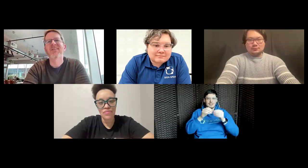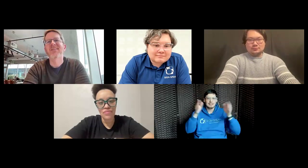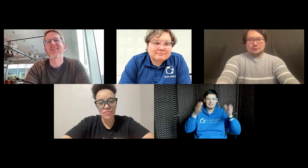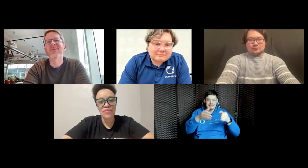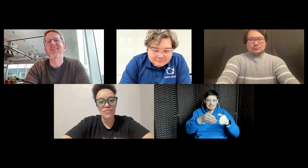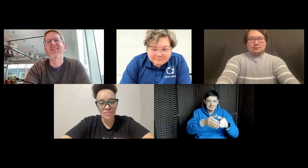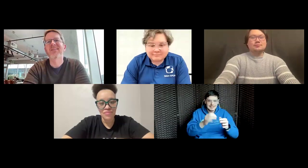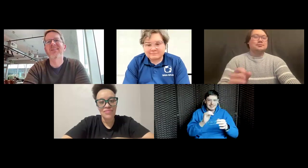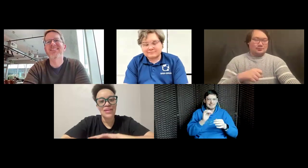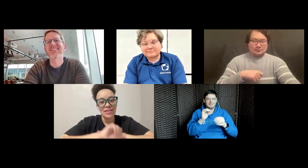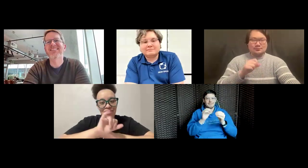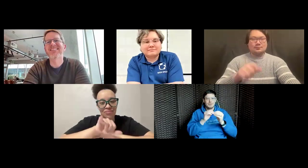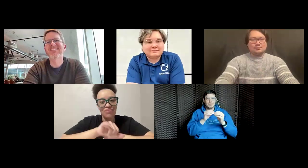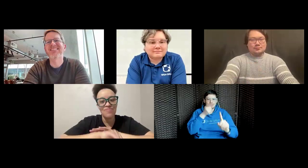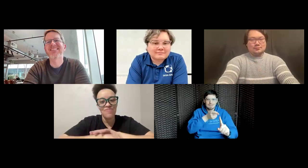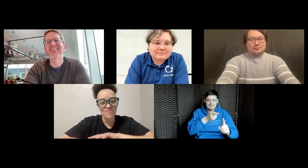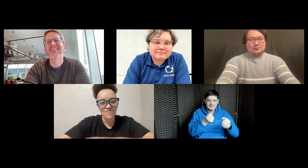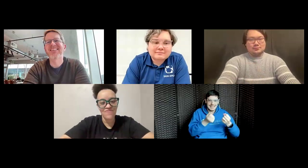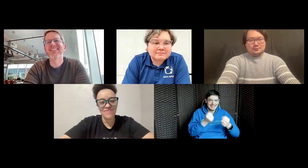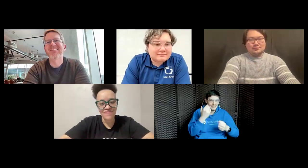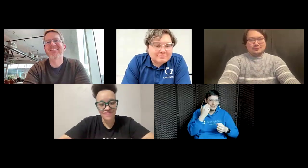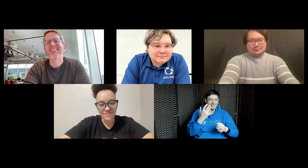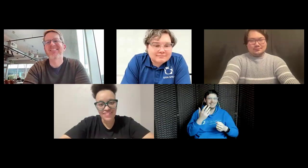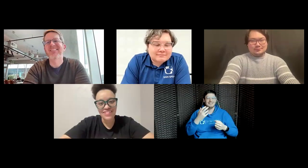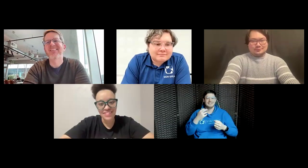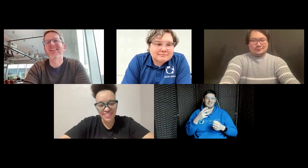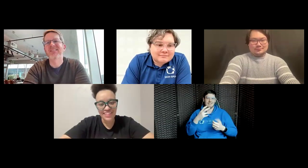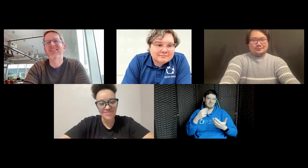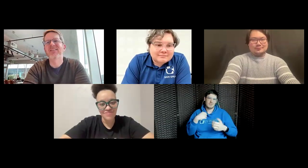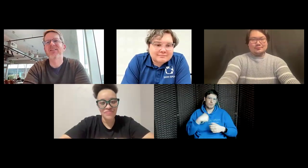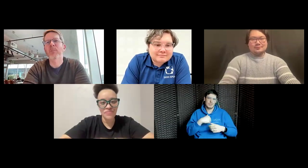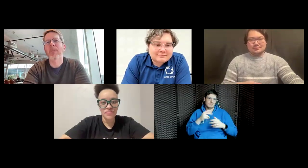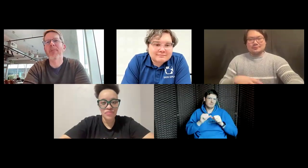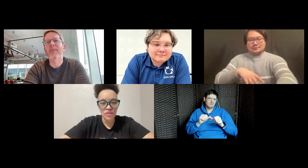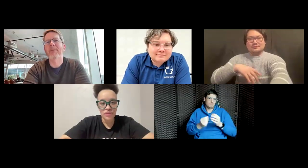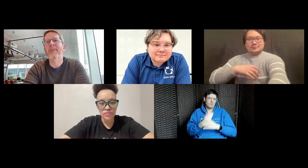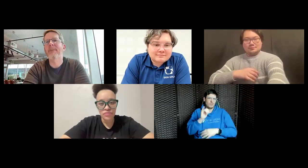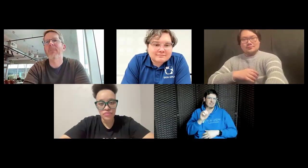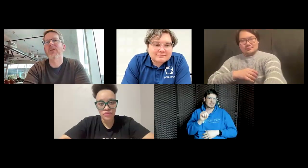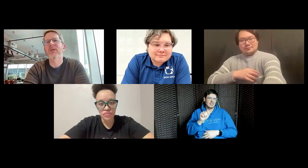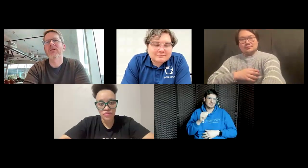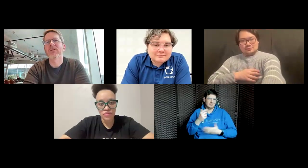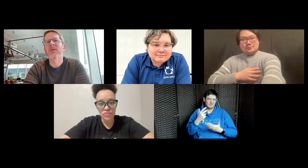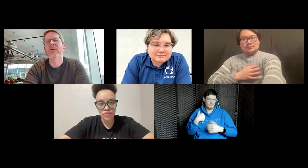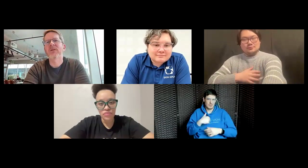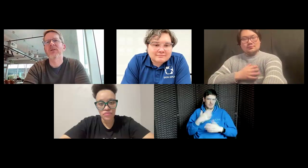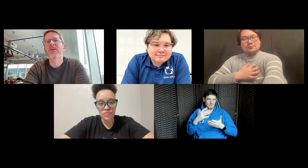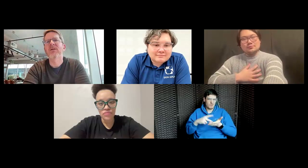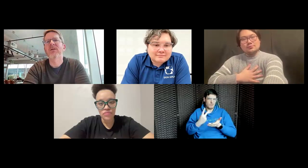start small and then you get focused into an area and, you think you understand it and you think you got it, but we have to always continue to